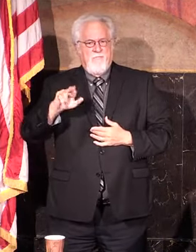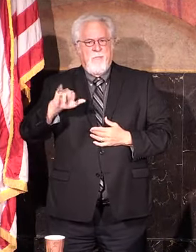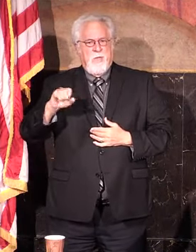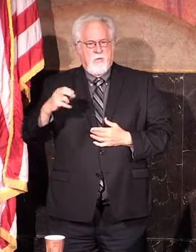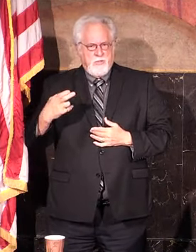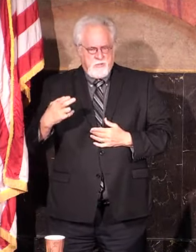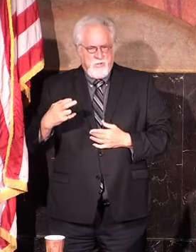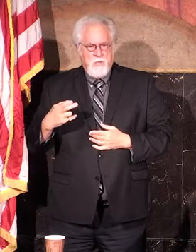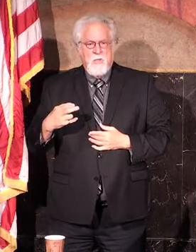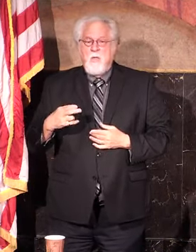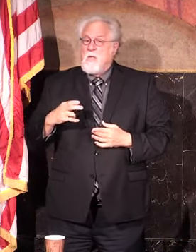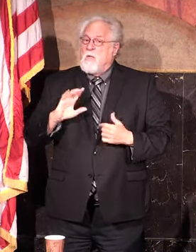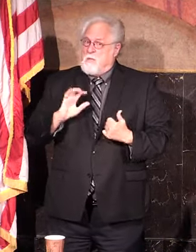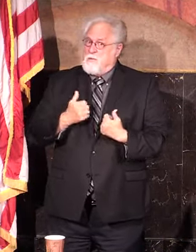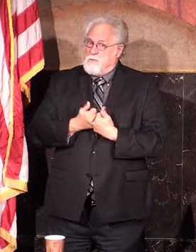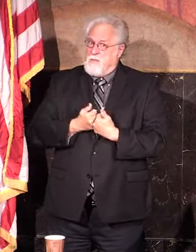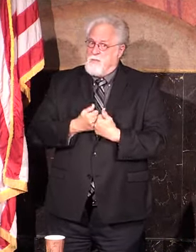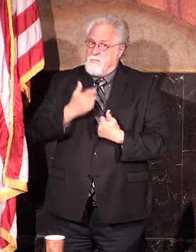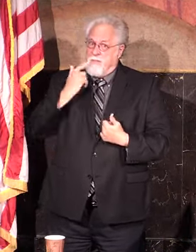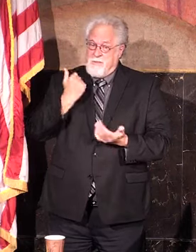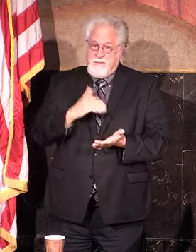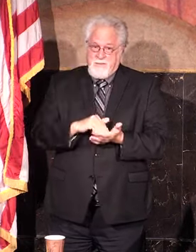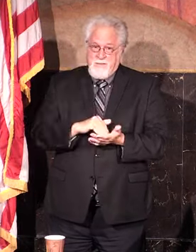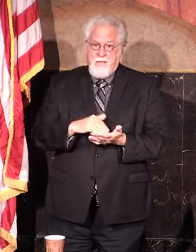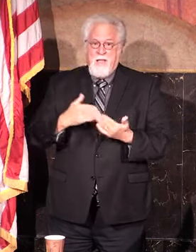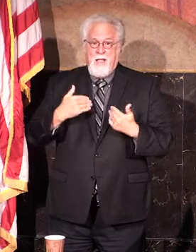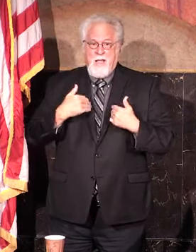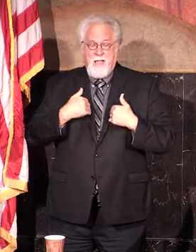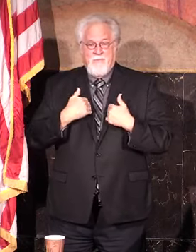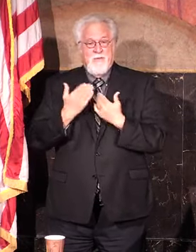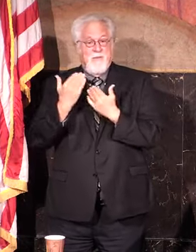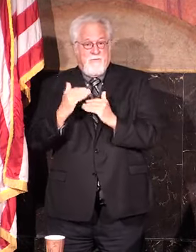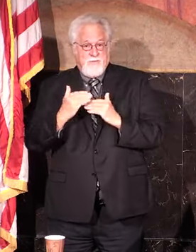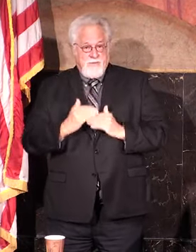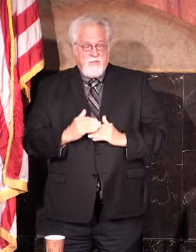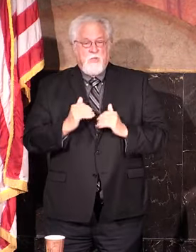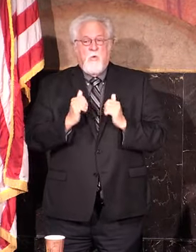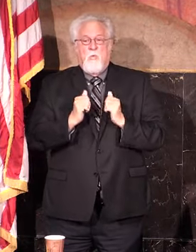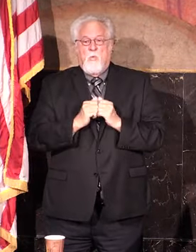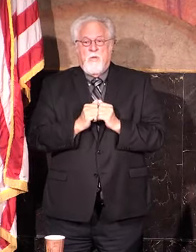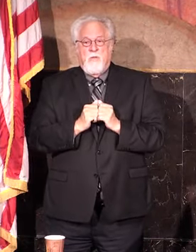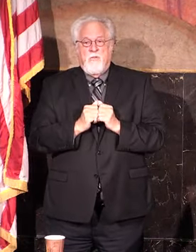It is becoming a challenge because, again, we do have some limitations with,